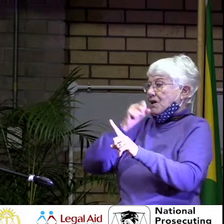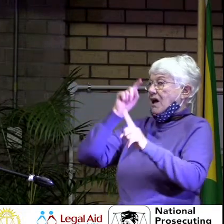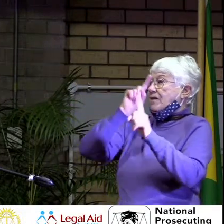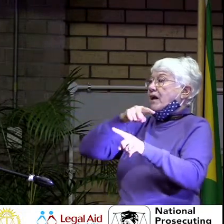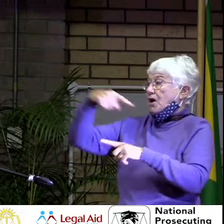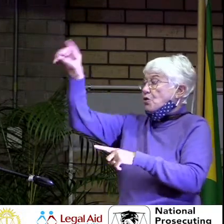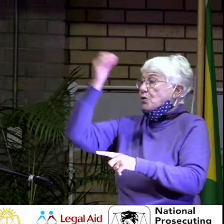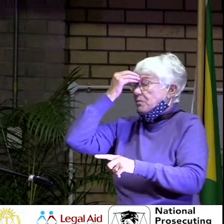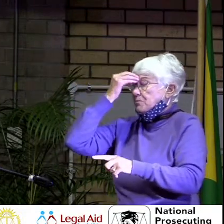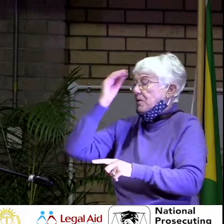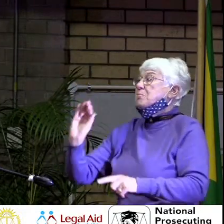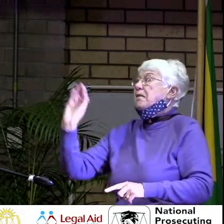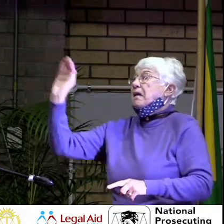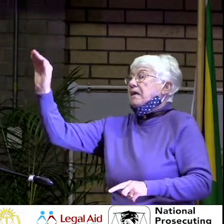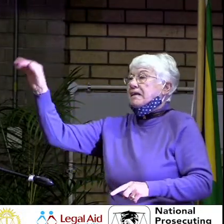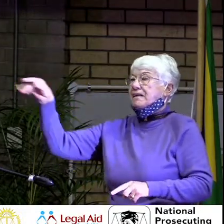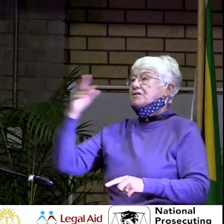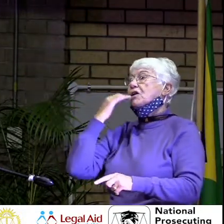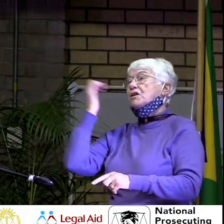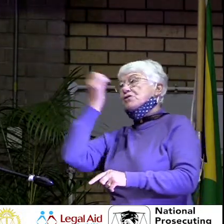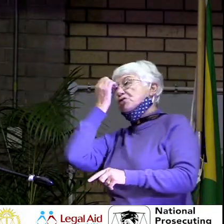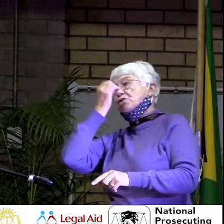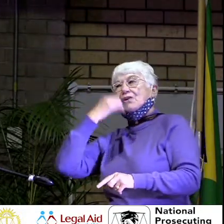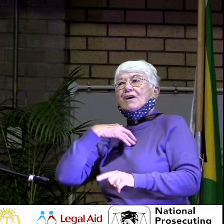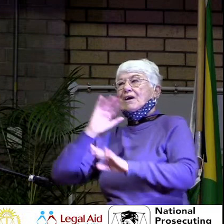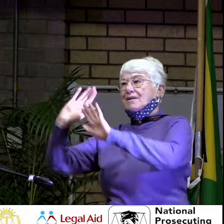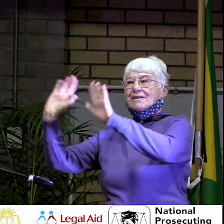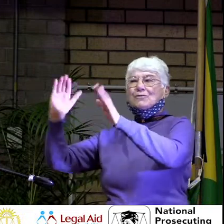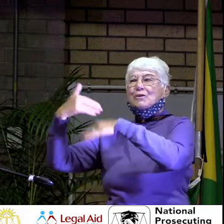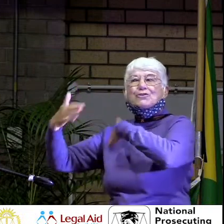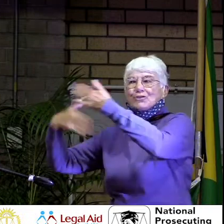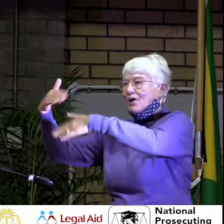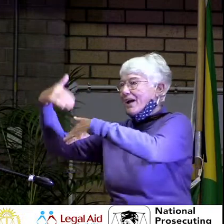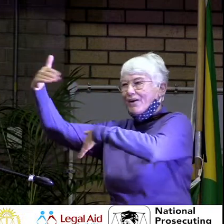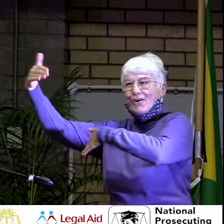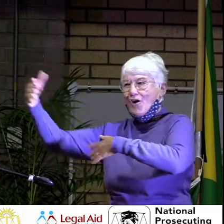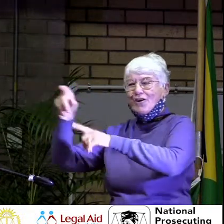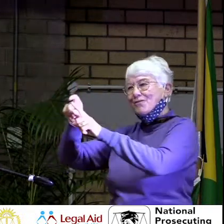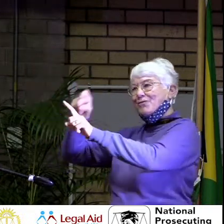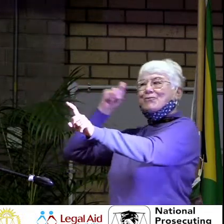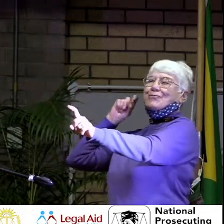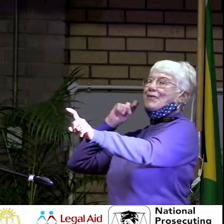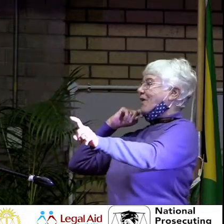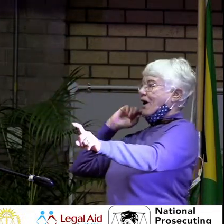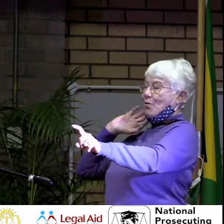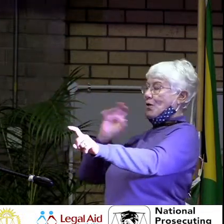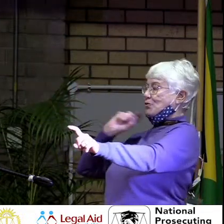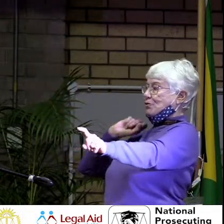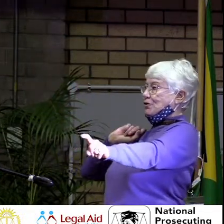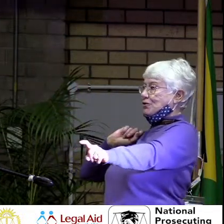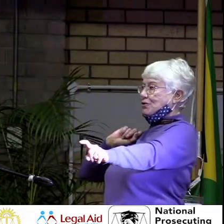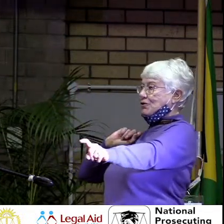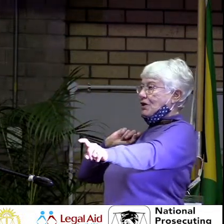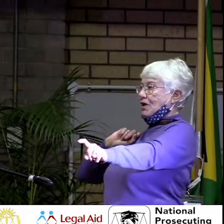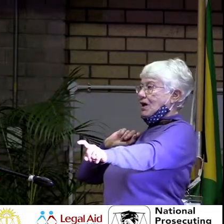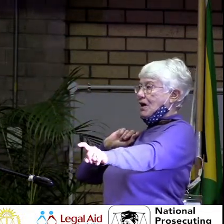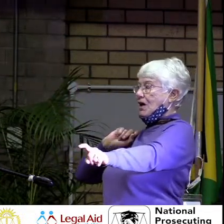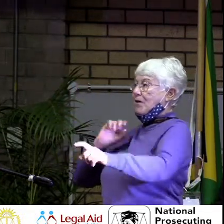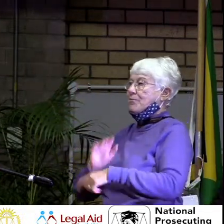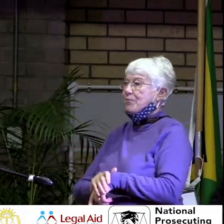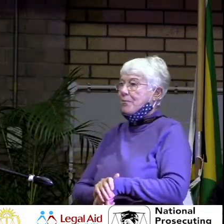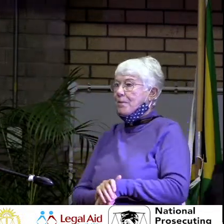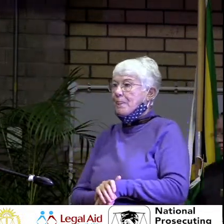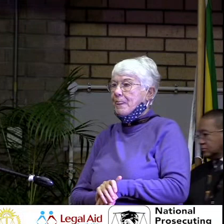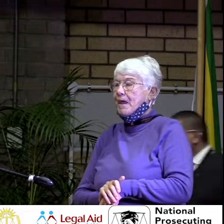So, I explained, you get your interim order where just you have to go to the court. Then the